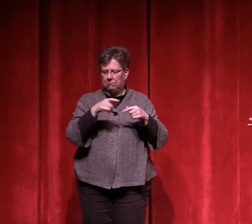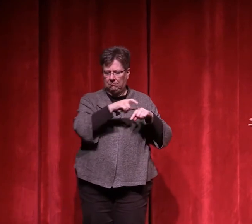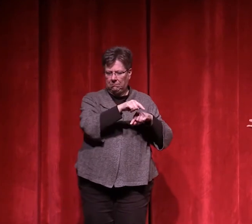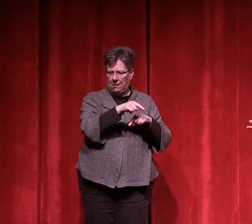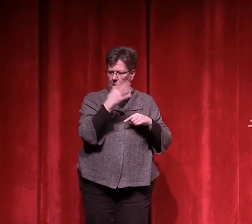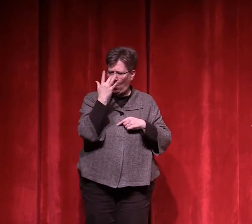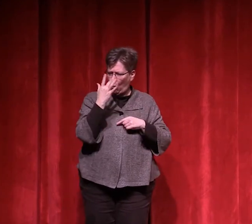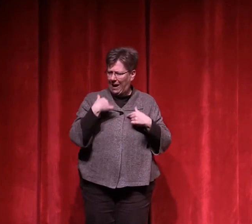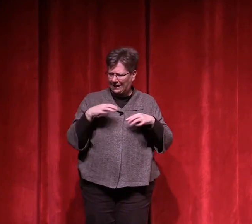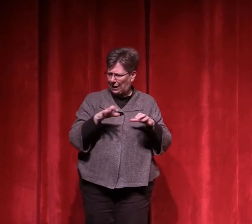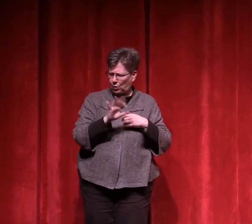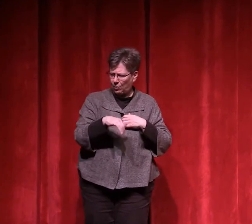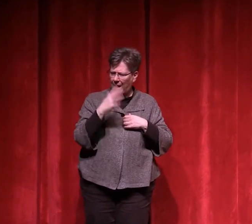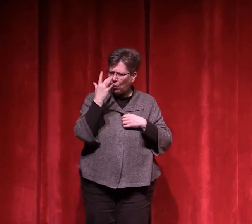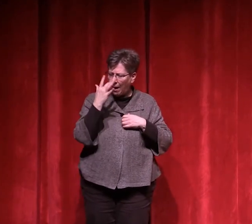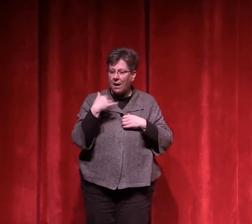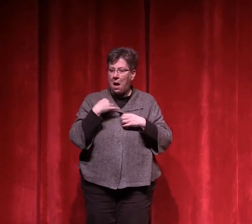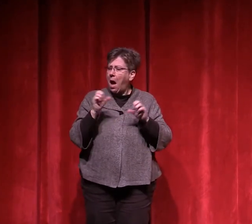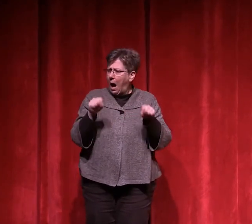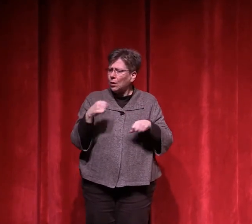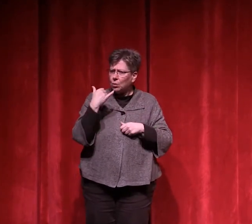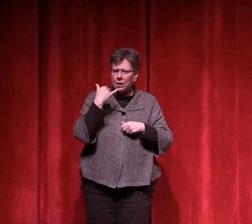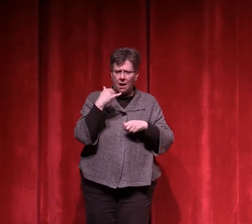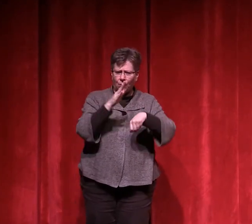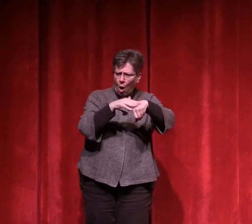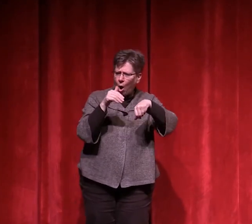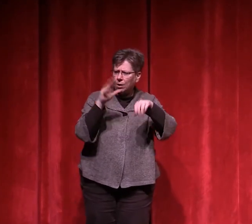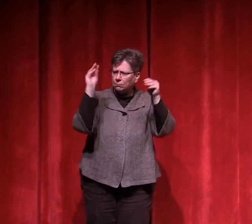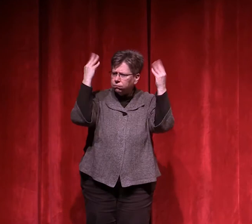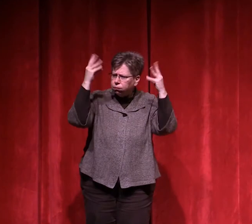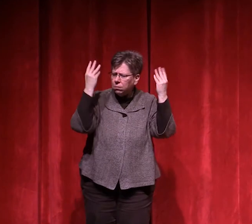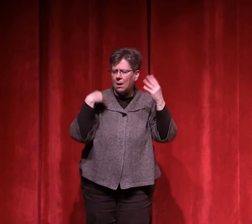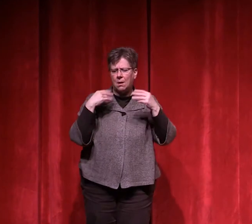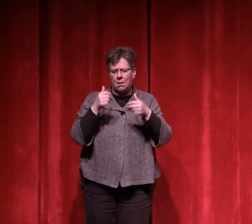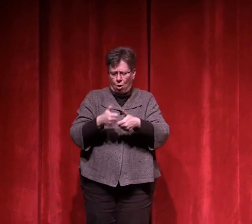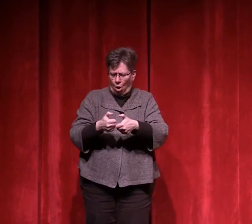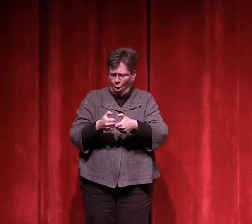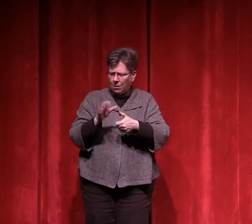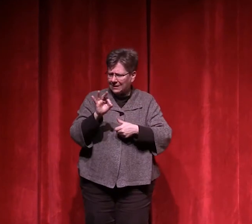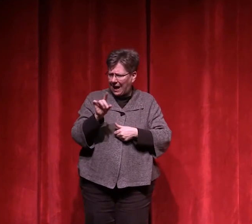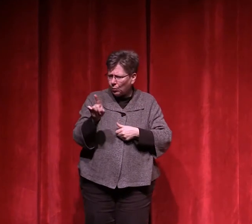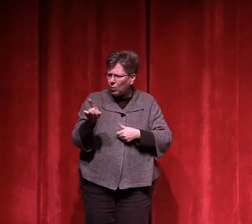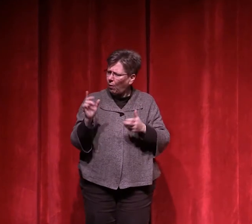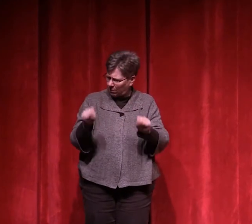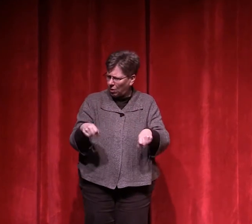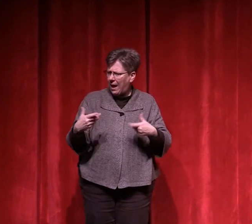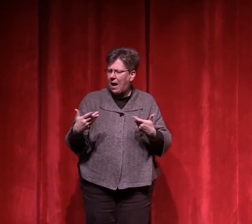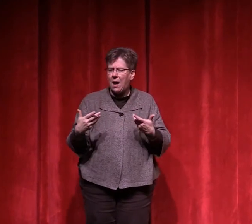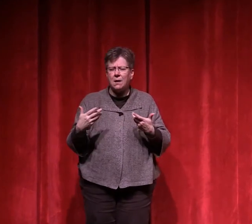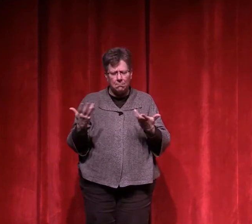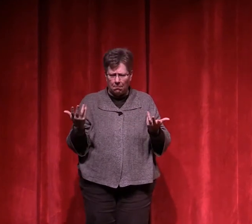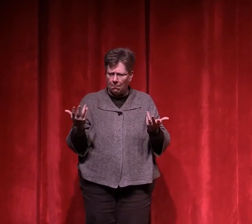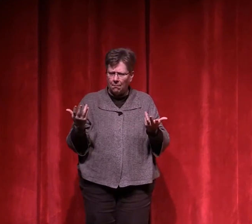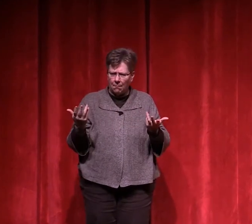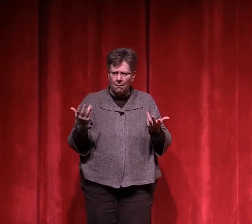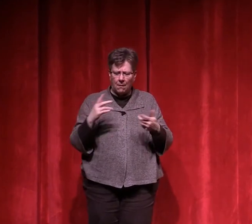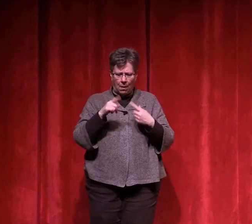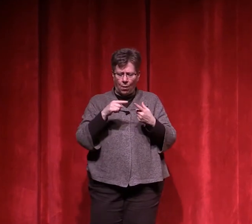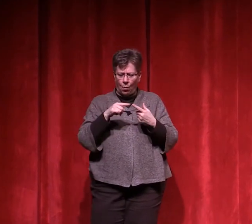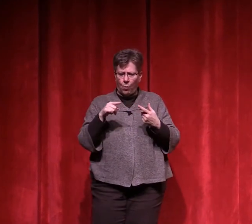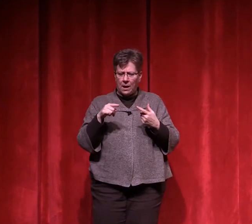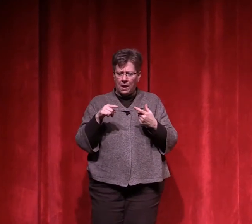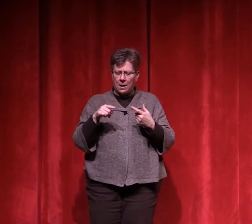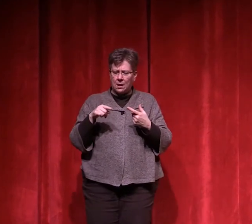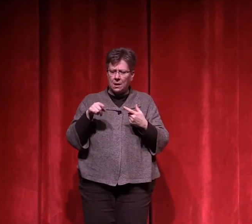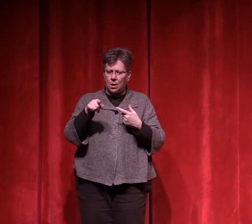Why did I do that? I could have called an ambulance, I could have called 911. In moments like this, when our field